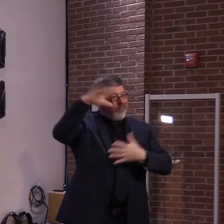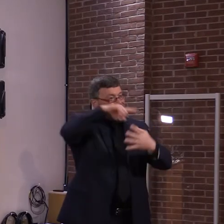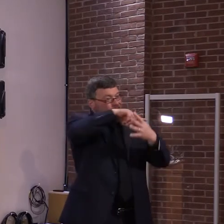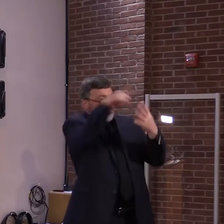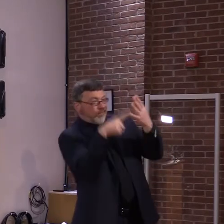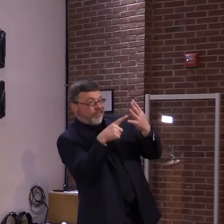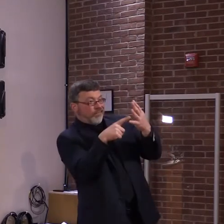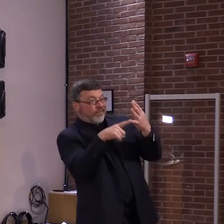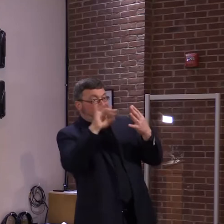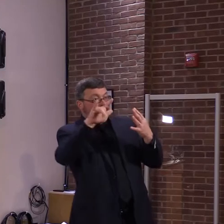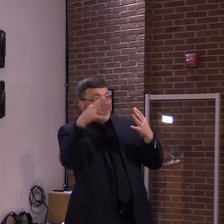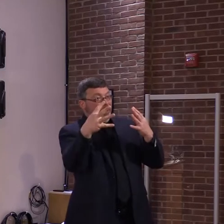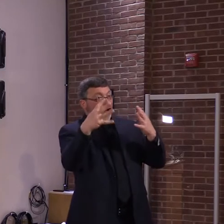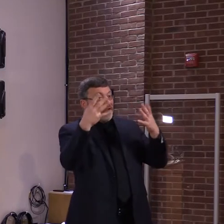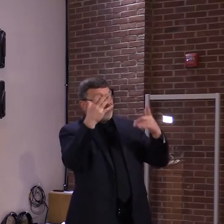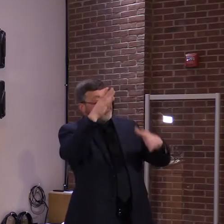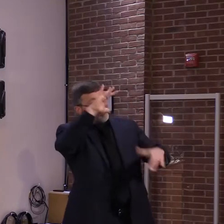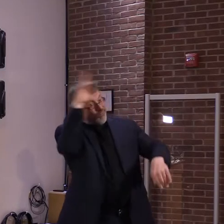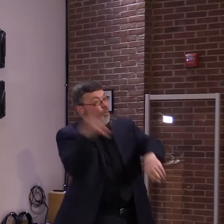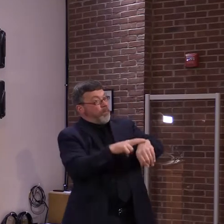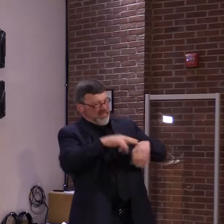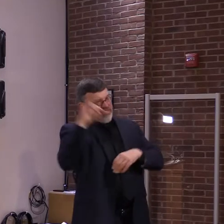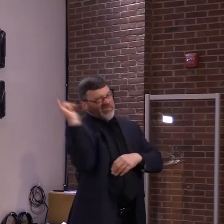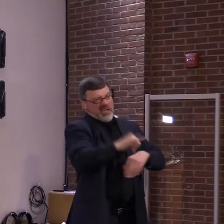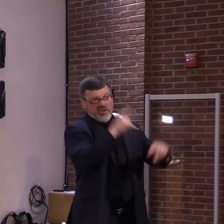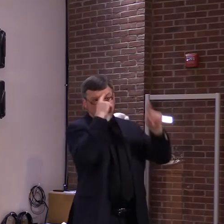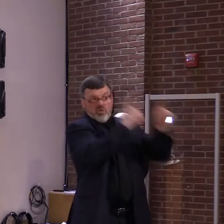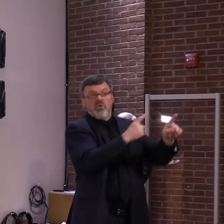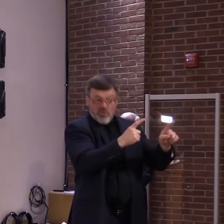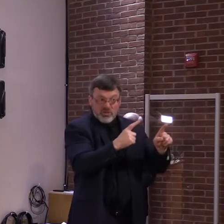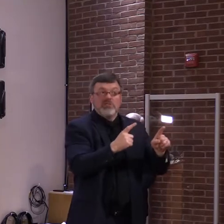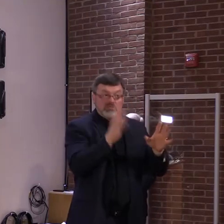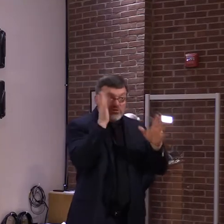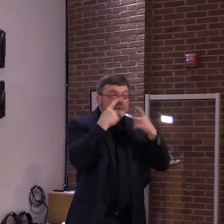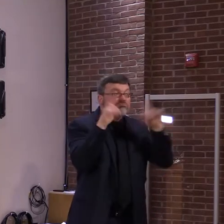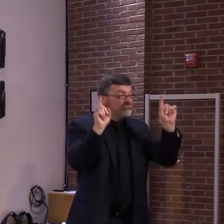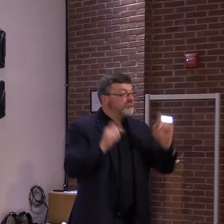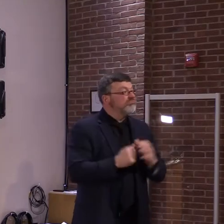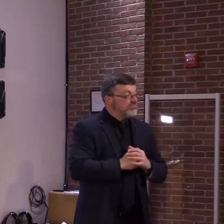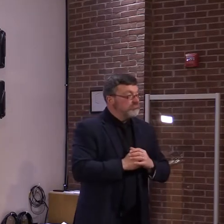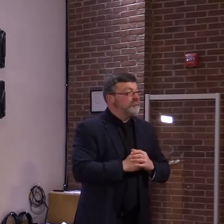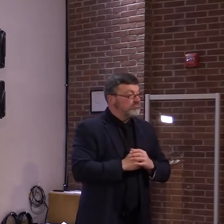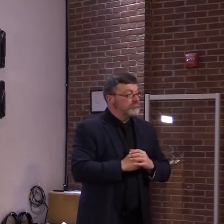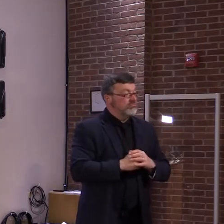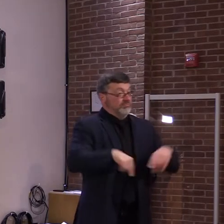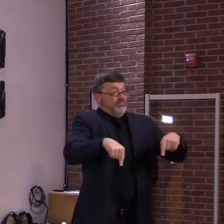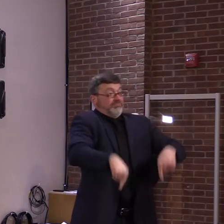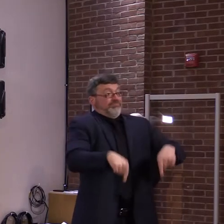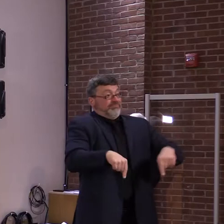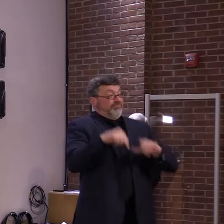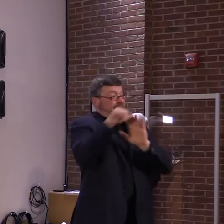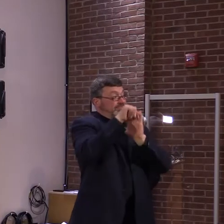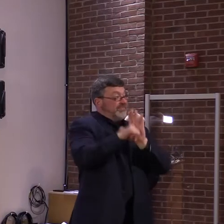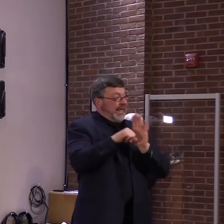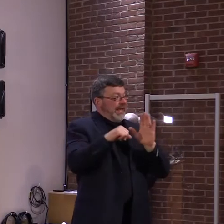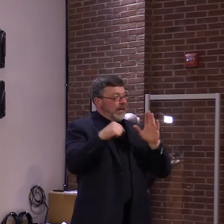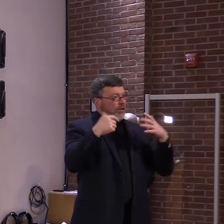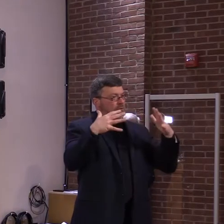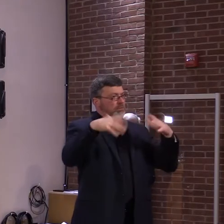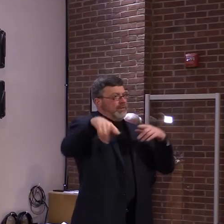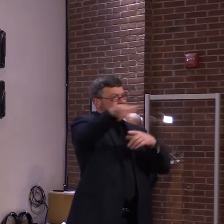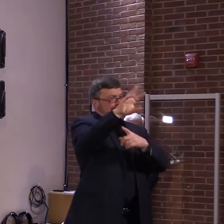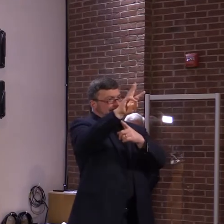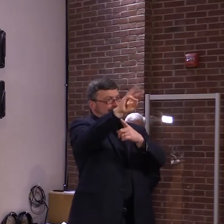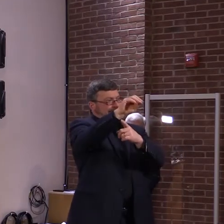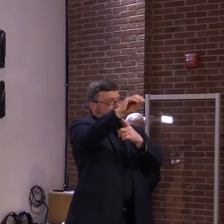you've heard, Vermont is doing great, with around 66% of those 16 and older having at least one dose